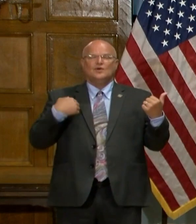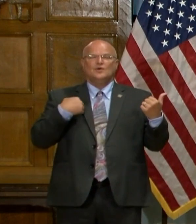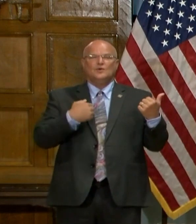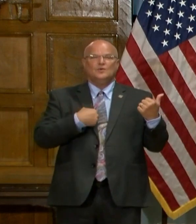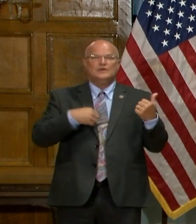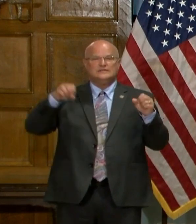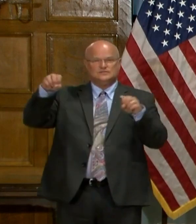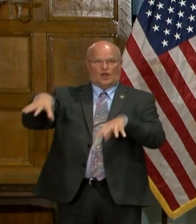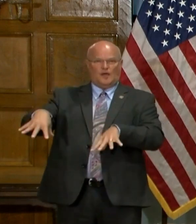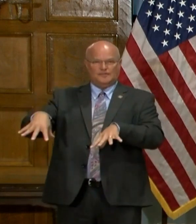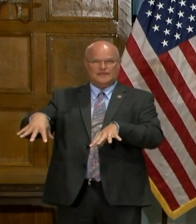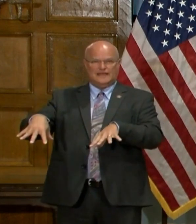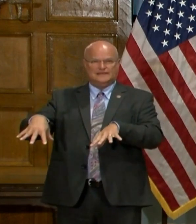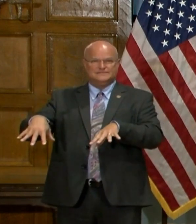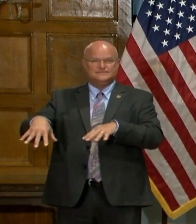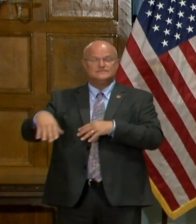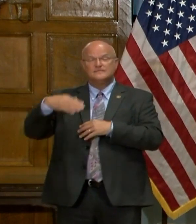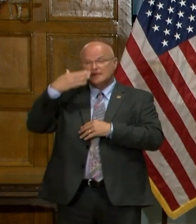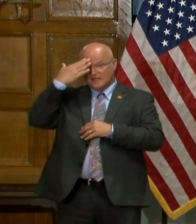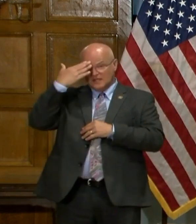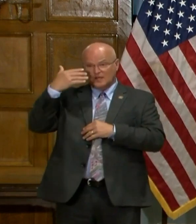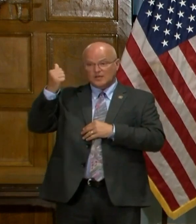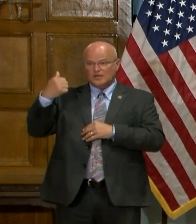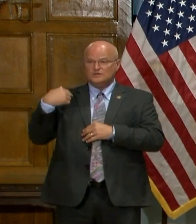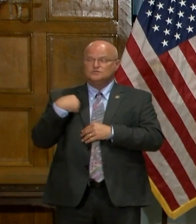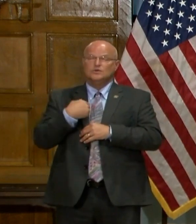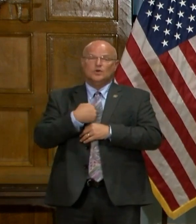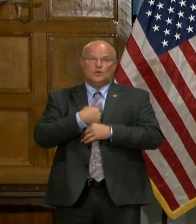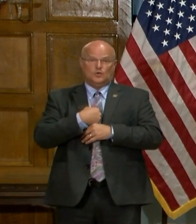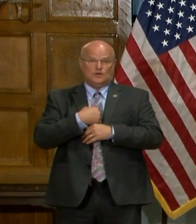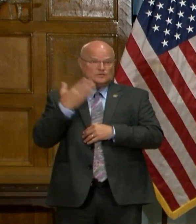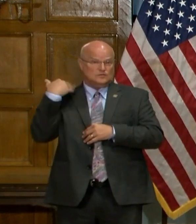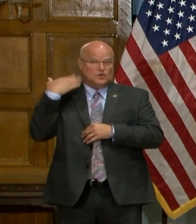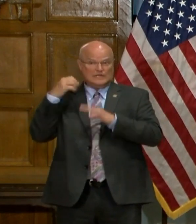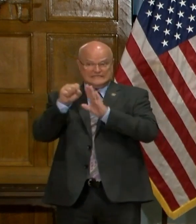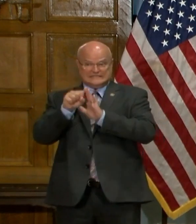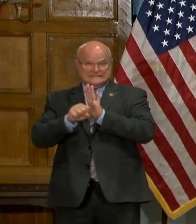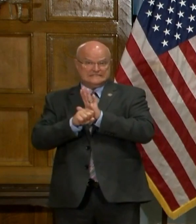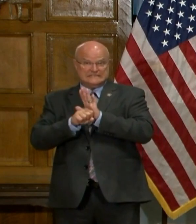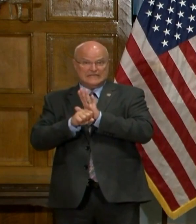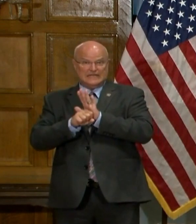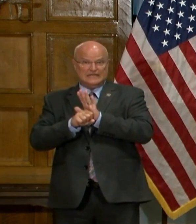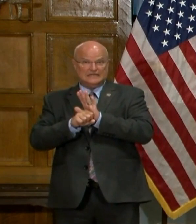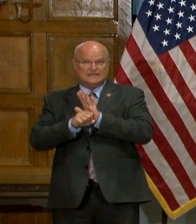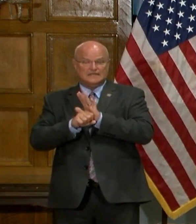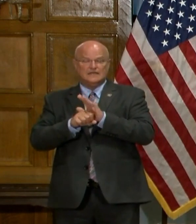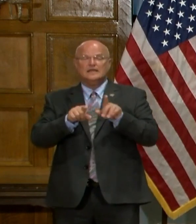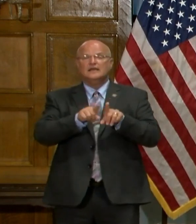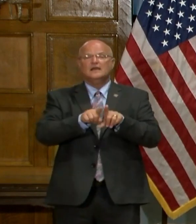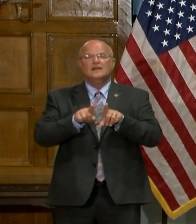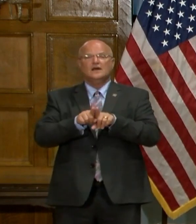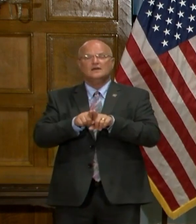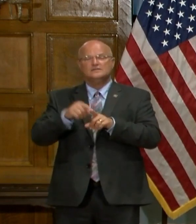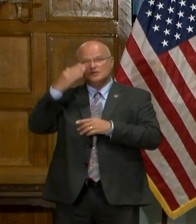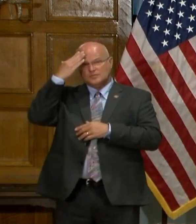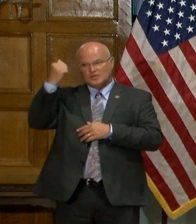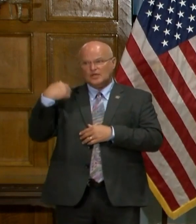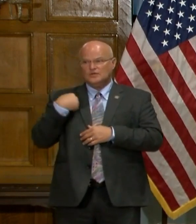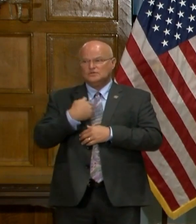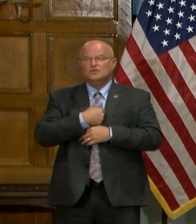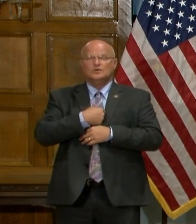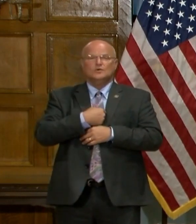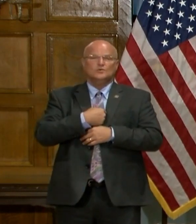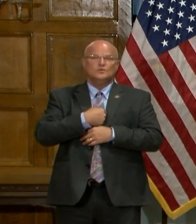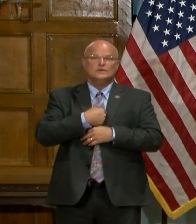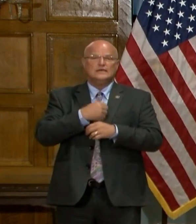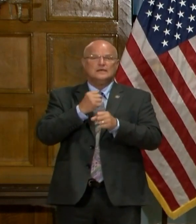We dropped that because where we were as a state, and also because we